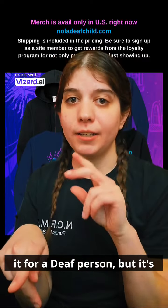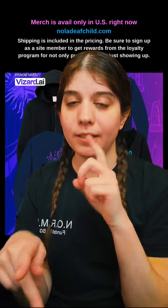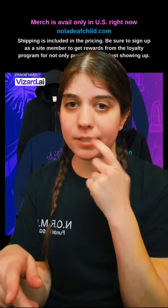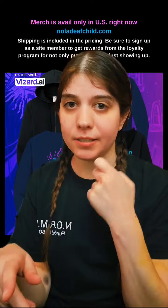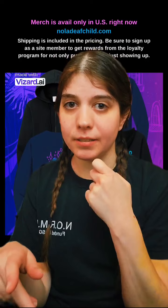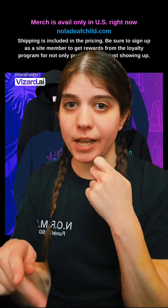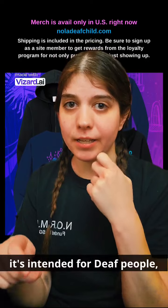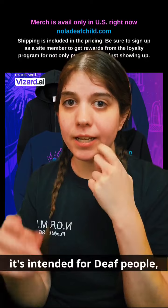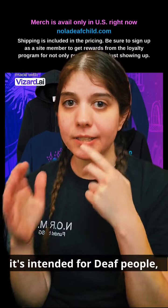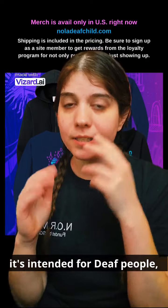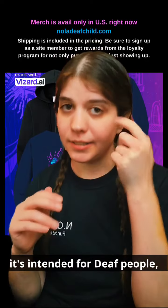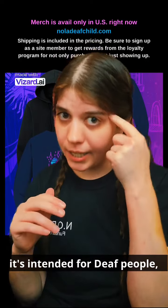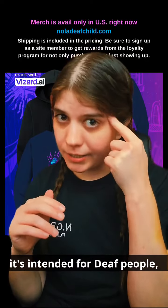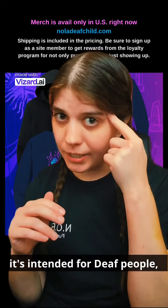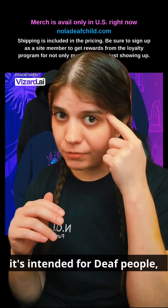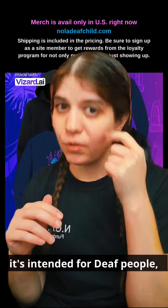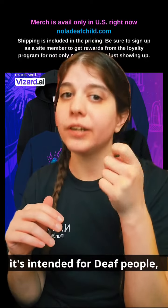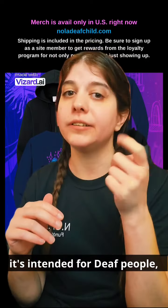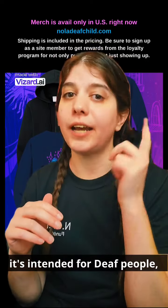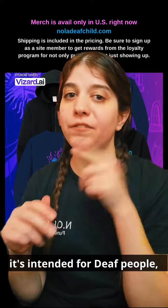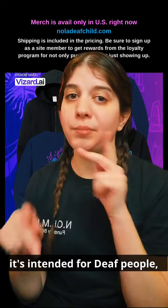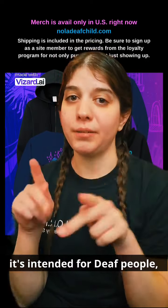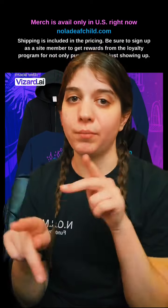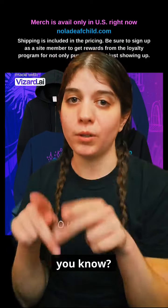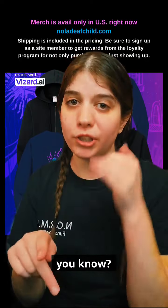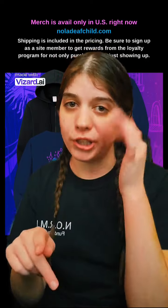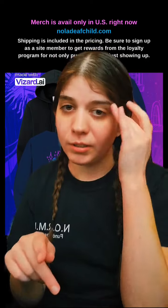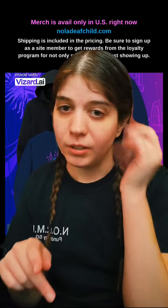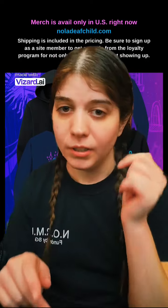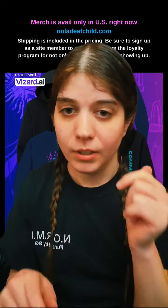it's intended for deaf people, you know.